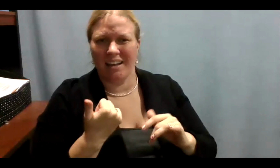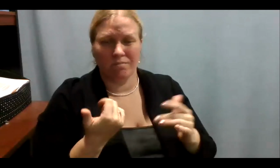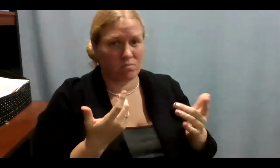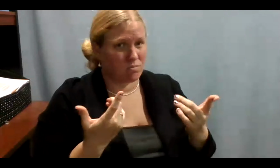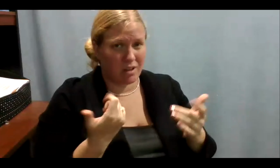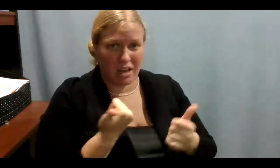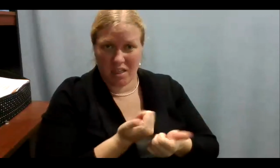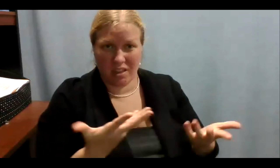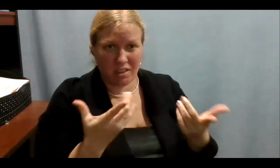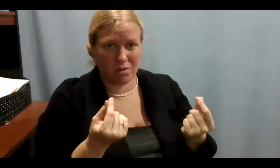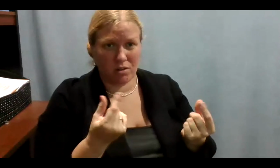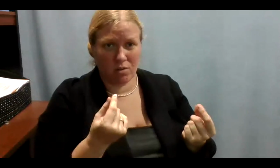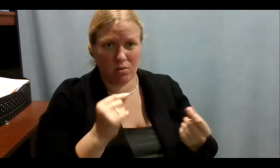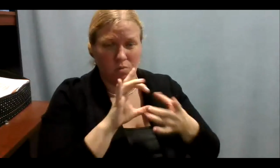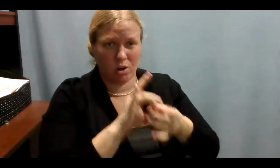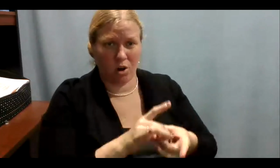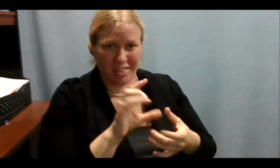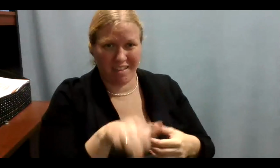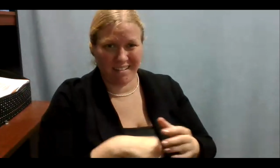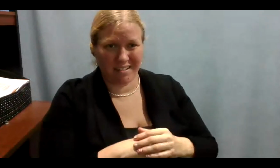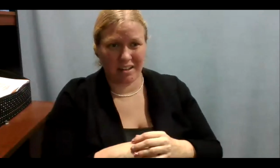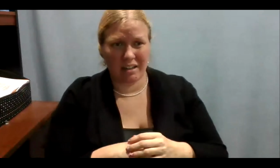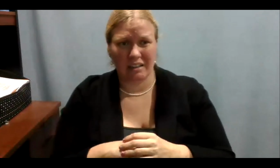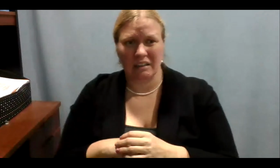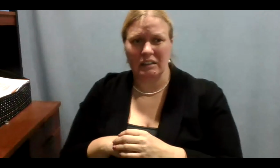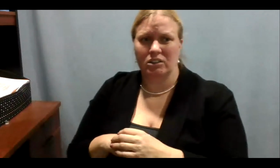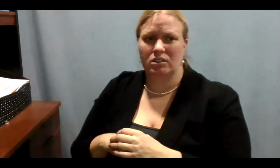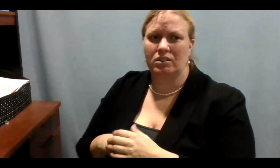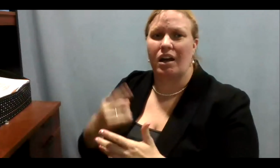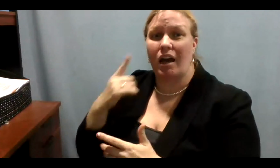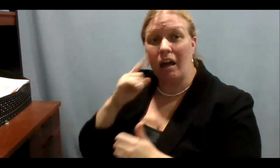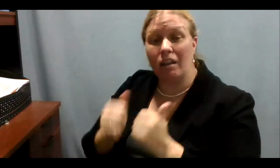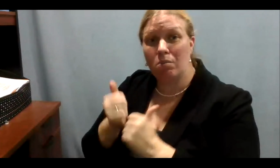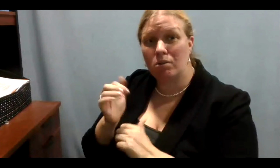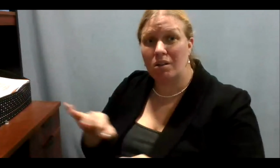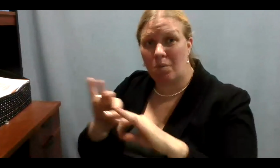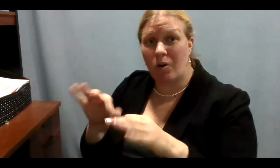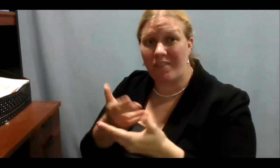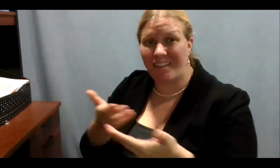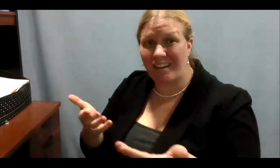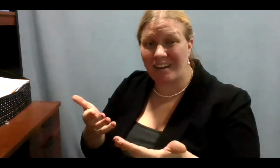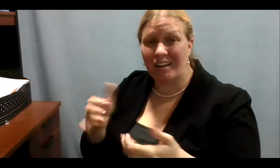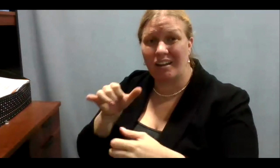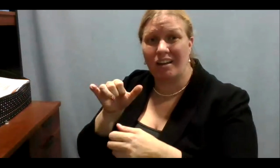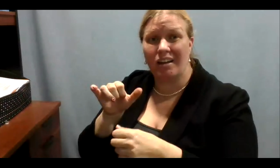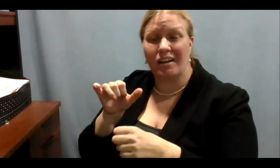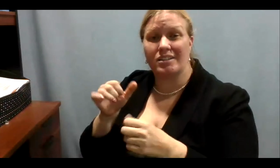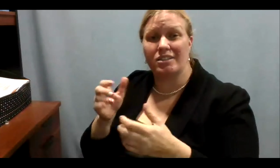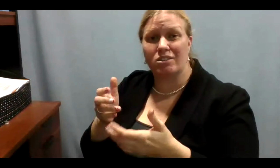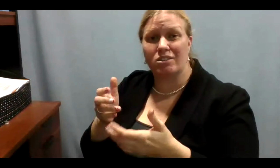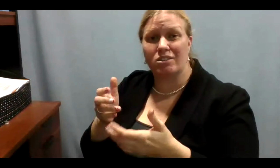done, the efforts that are being done and what more needs to be done. Yeah, mean, I think the most important thing is to work to get schools back in session safely.